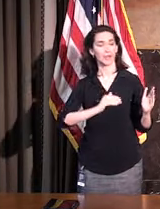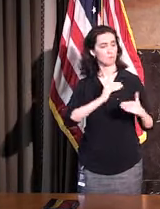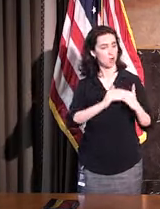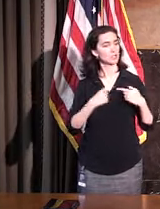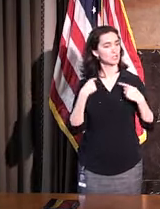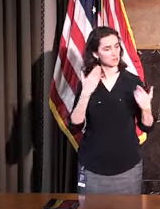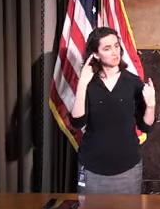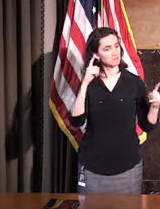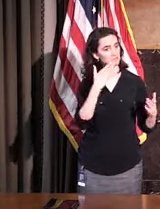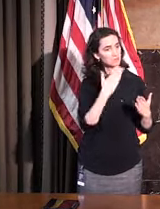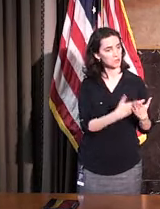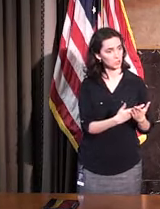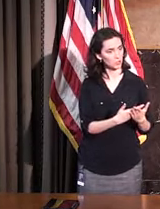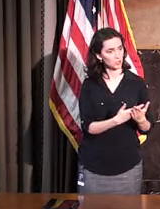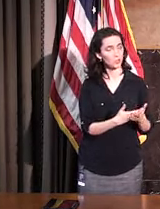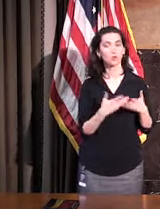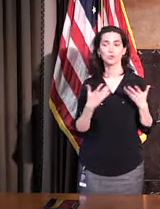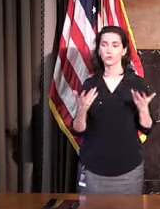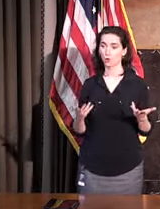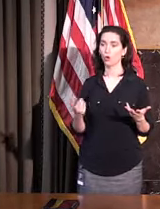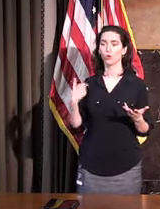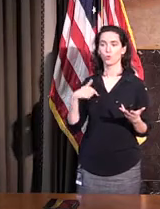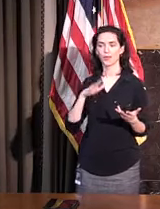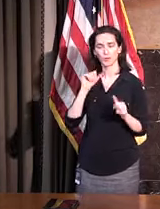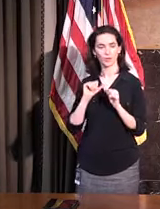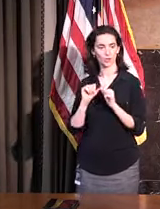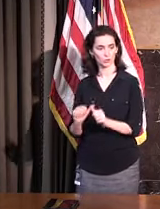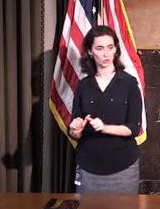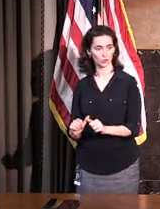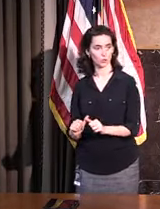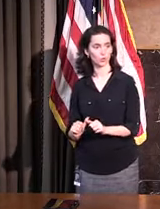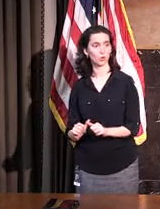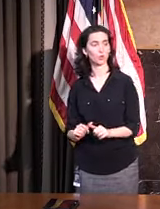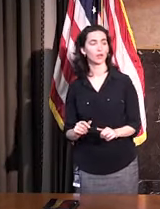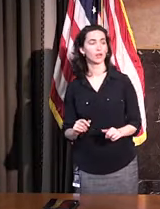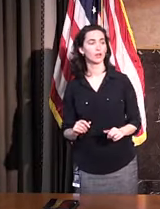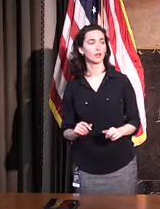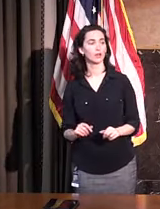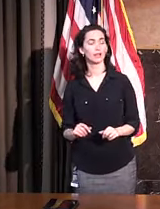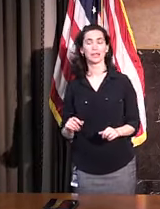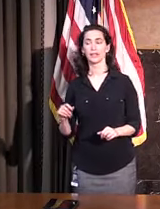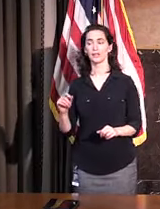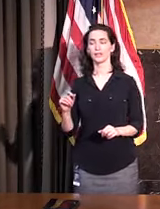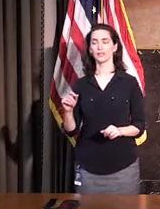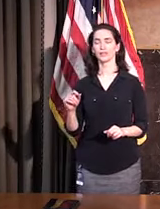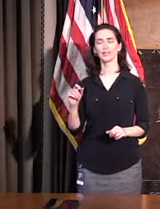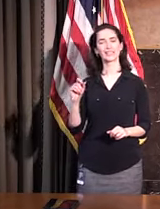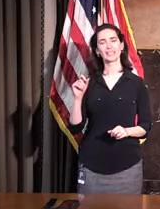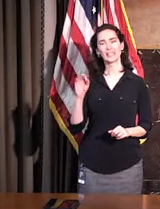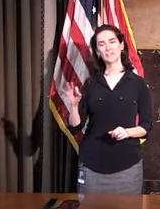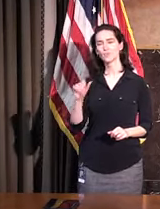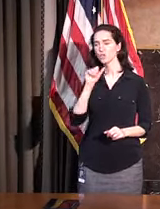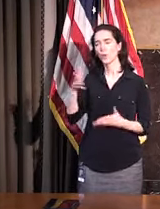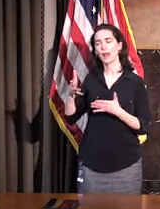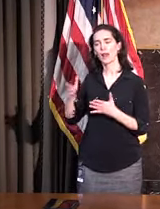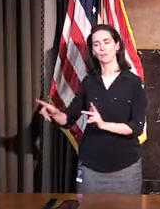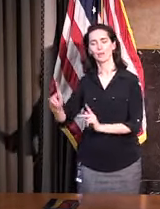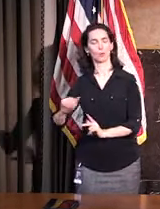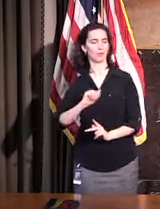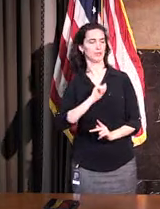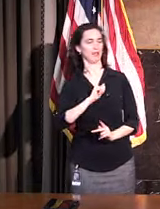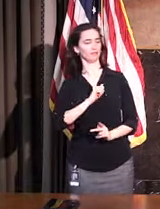well. And so we're going to continue it. If you don't go with self-attestation, then you're going to require